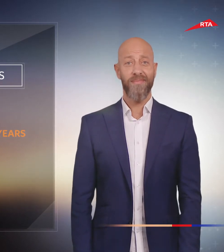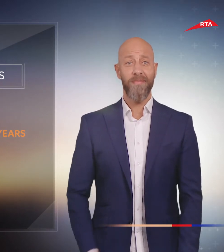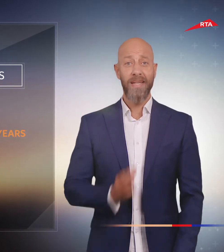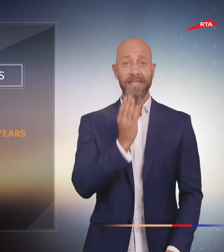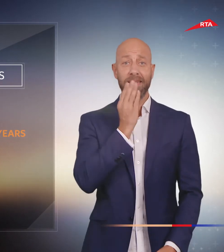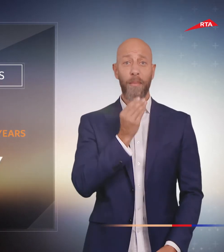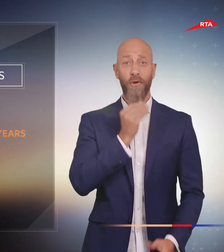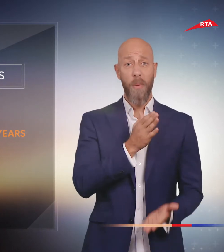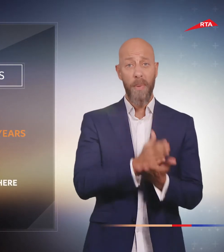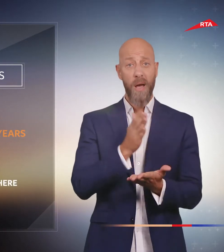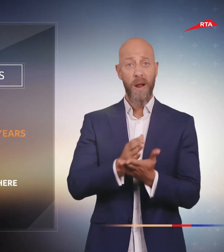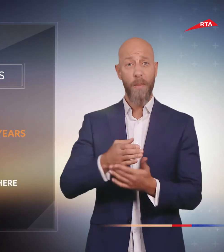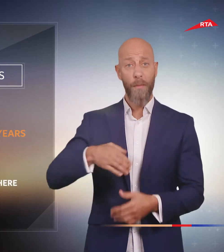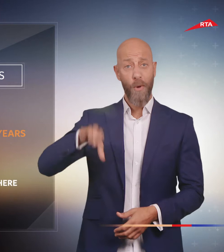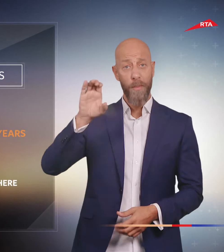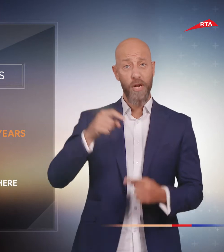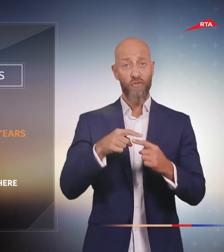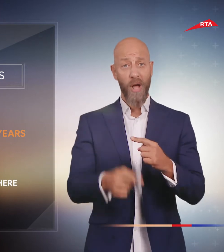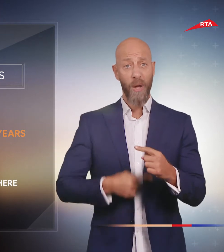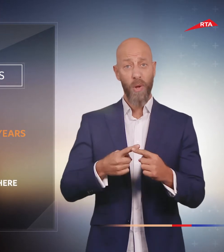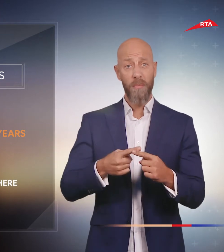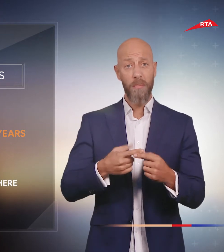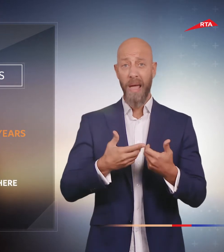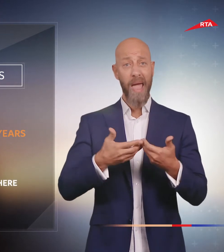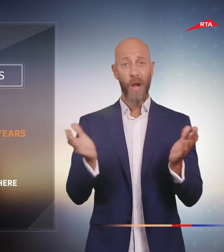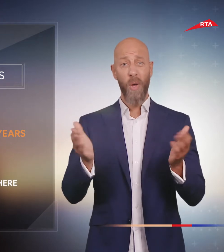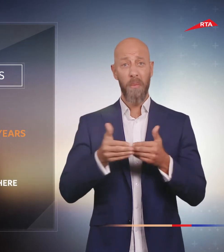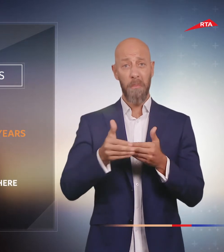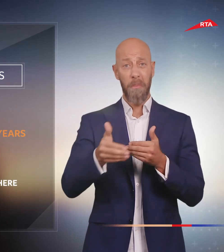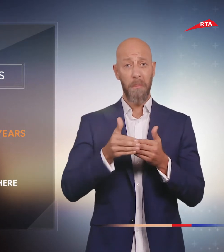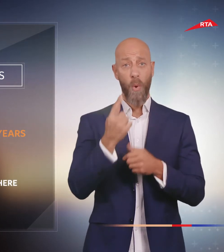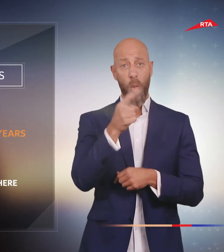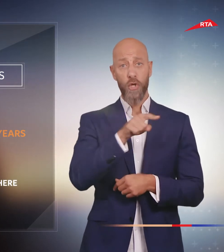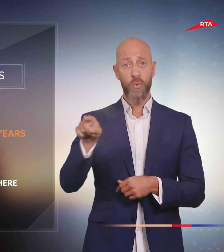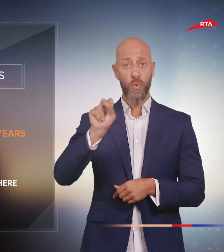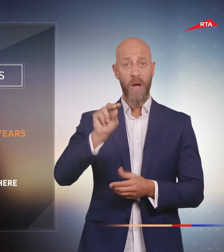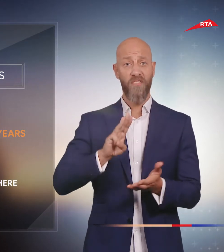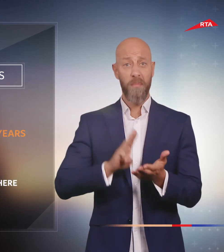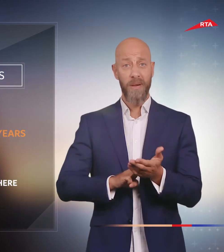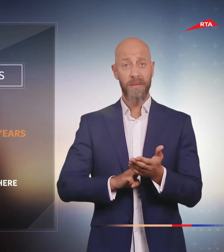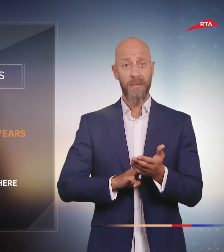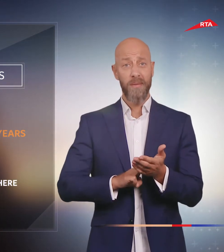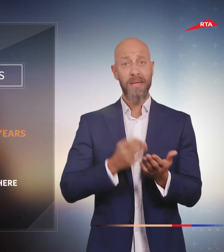The temporary parking permit is renewable anywhere between 1 to 12 months, depending on your